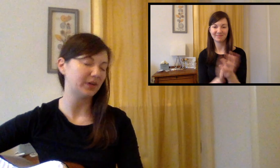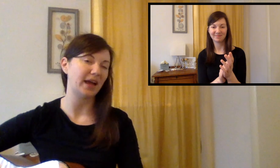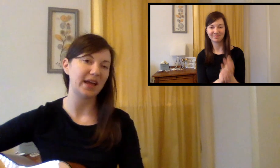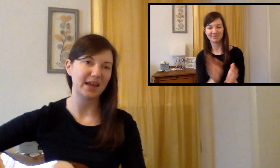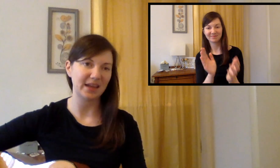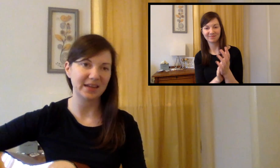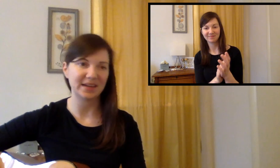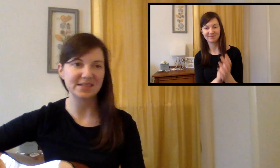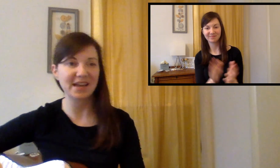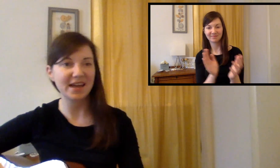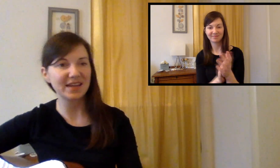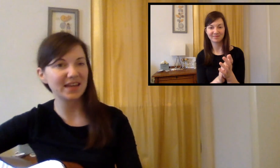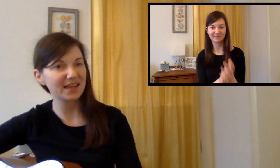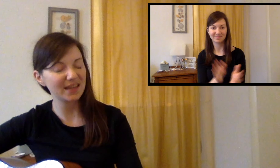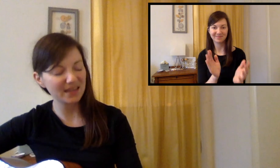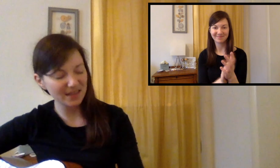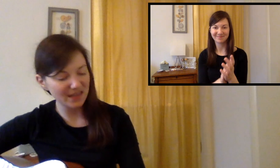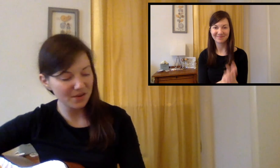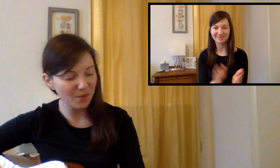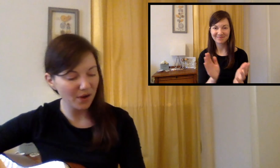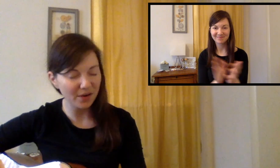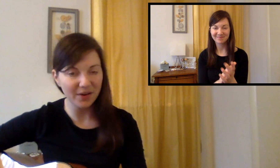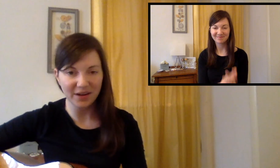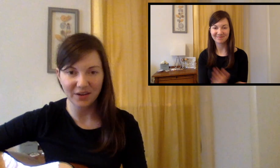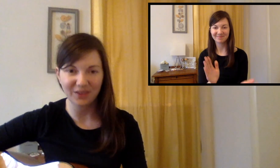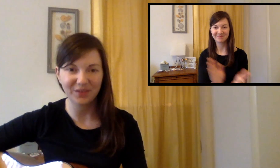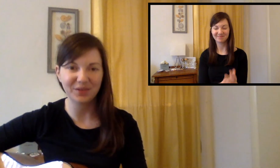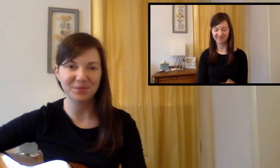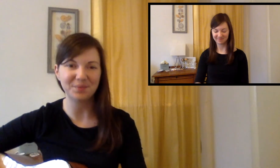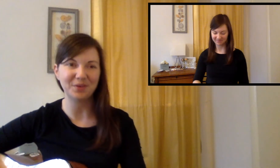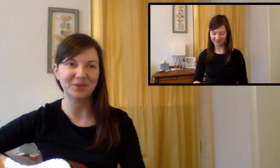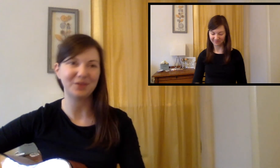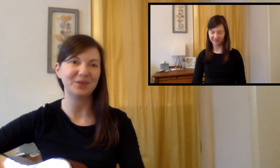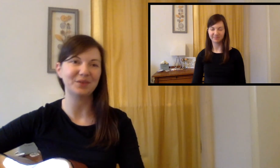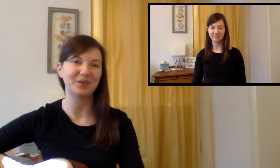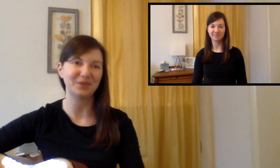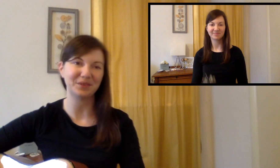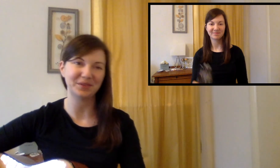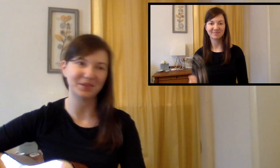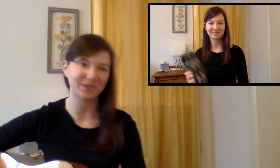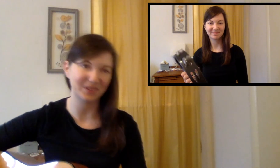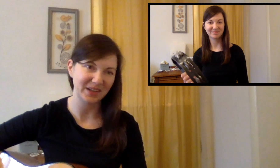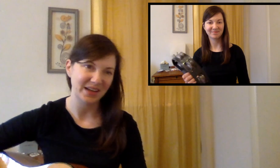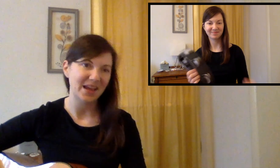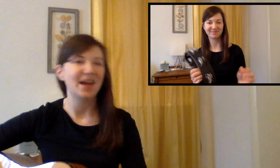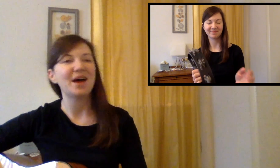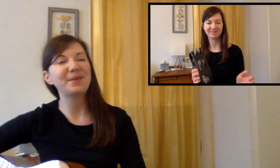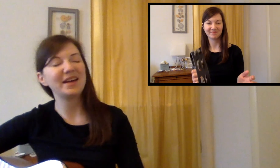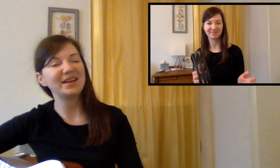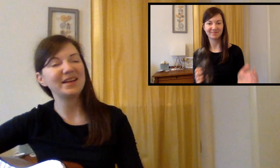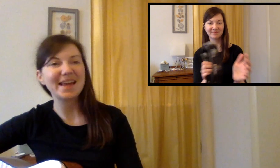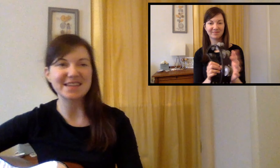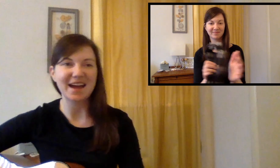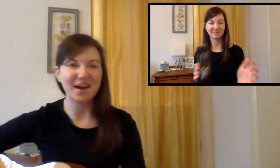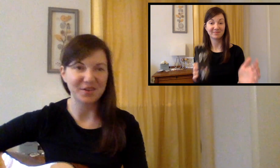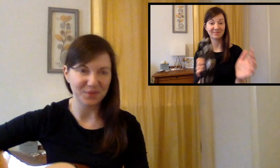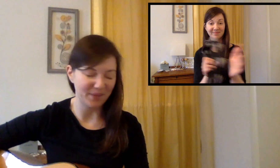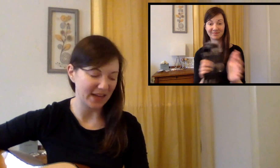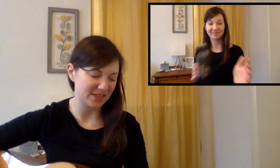I ain't gonna study war no more. I'm gonna lay down my sword